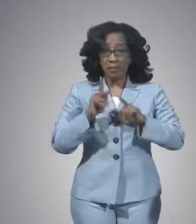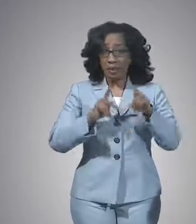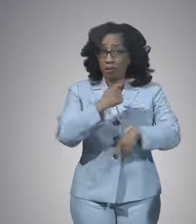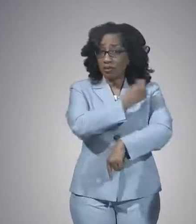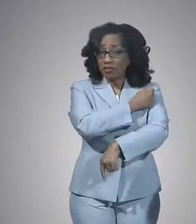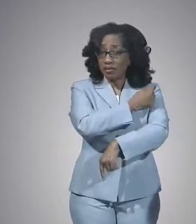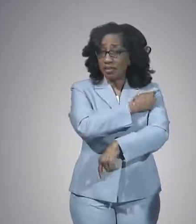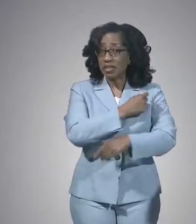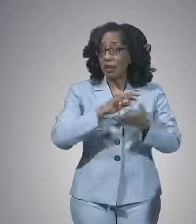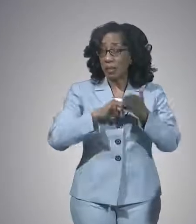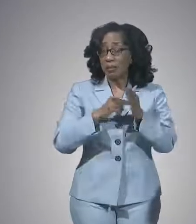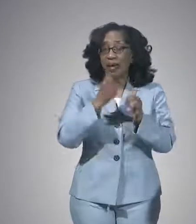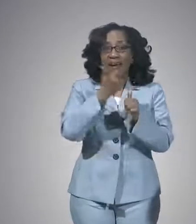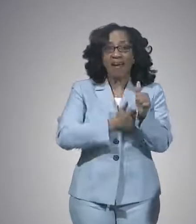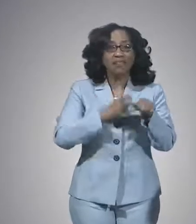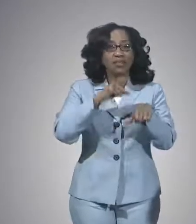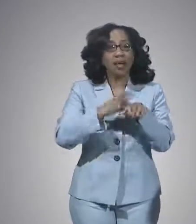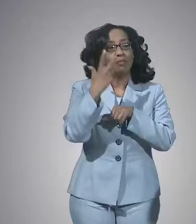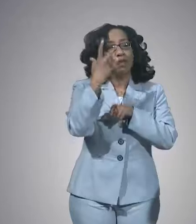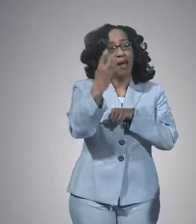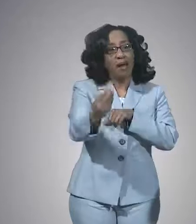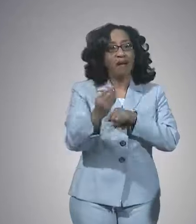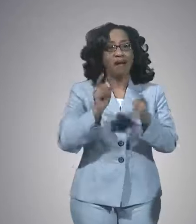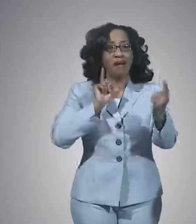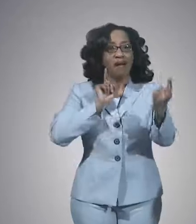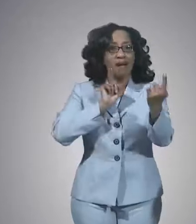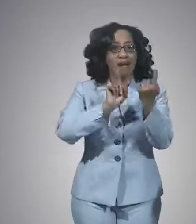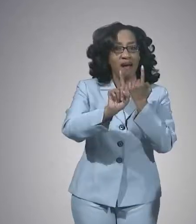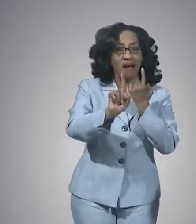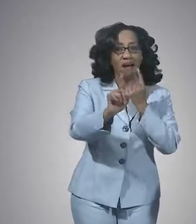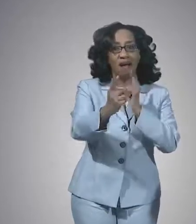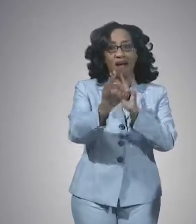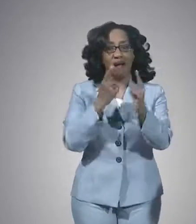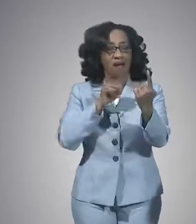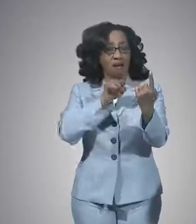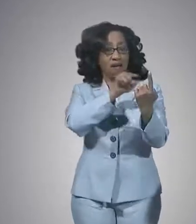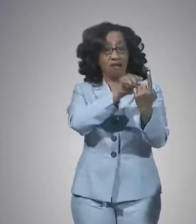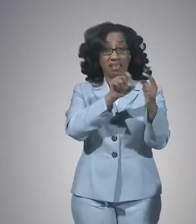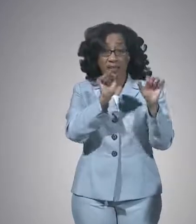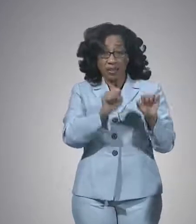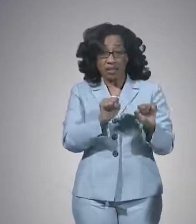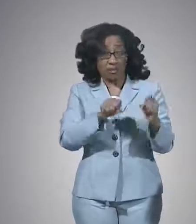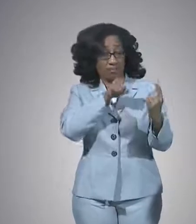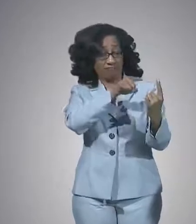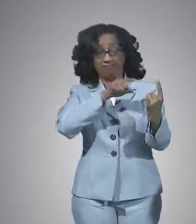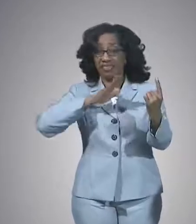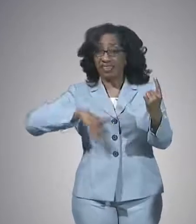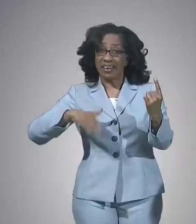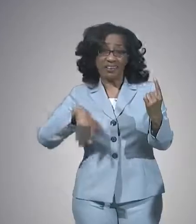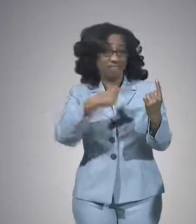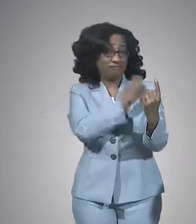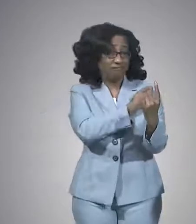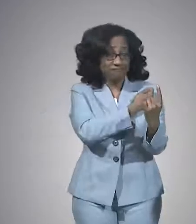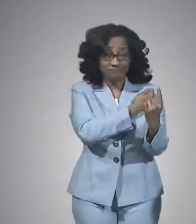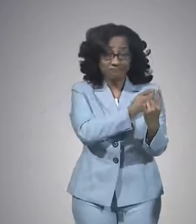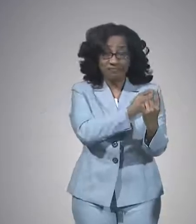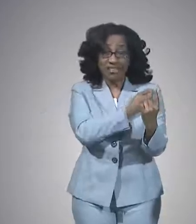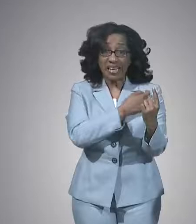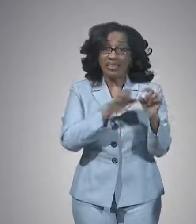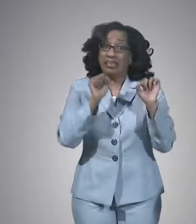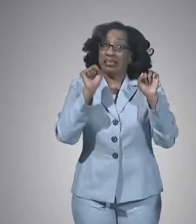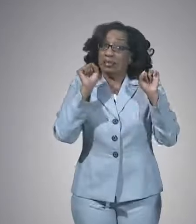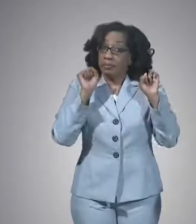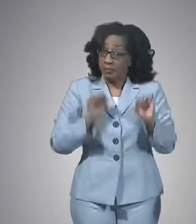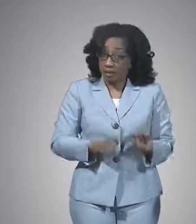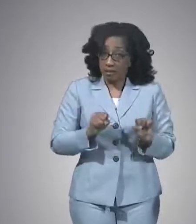least 50% of the people more than likely have not been vaccinated and therefore could